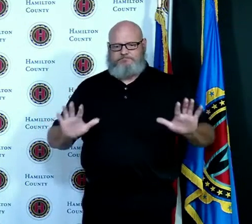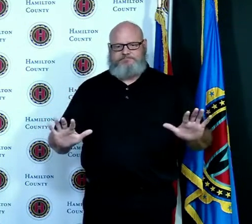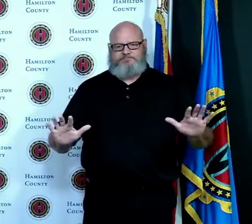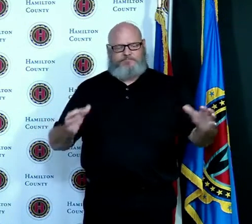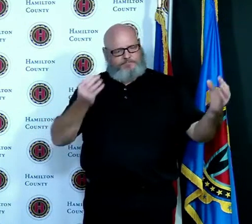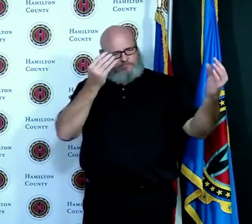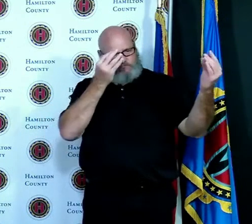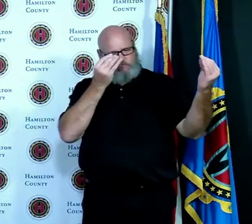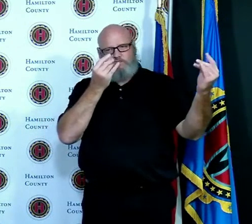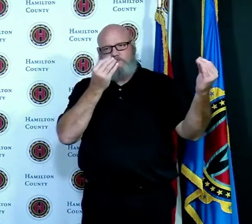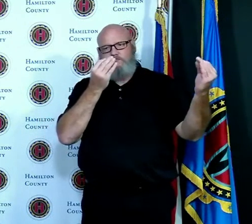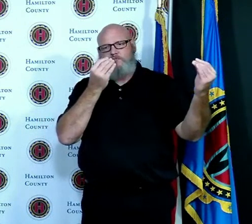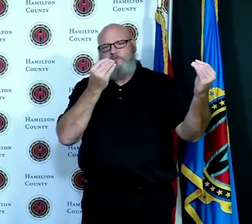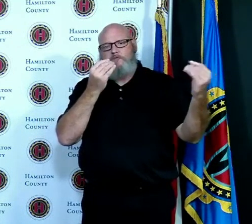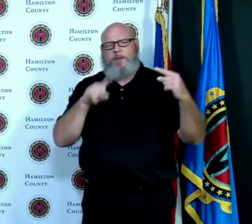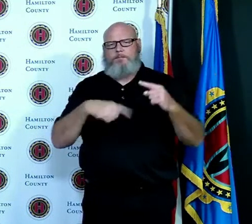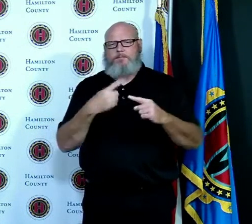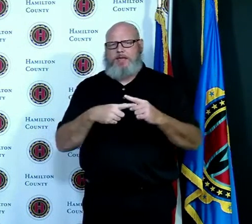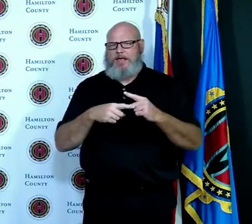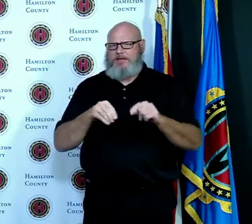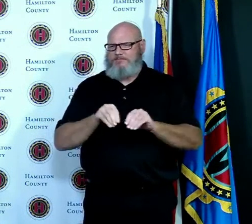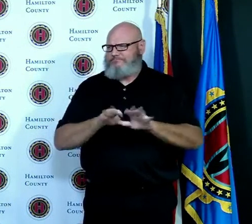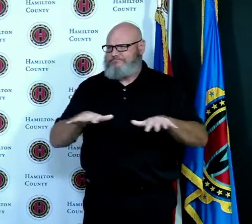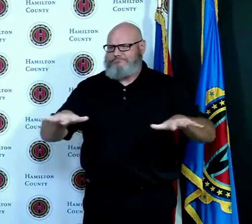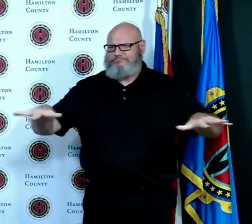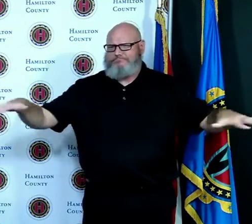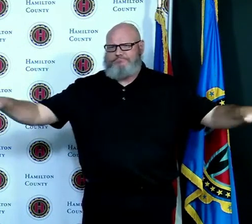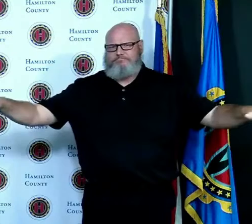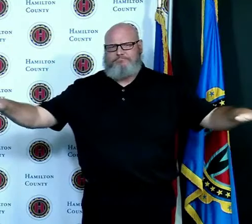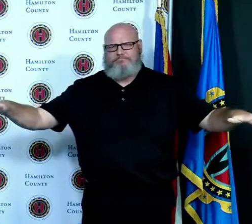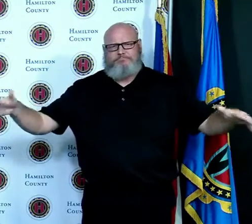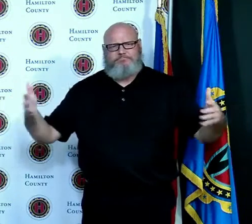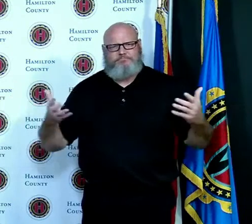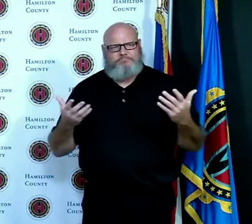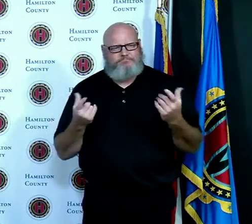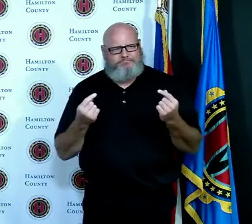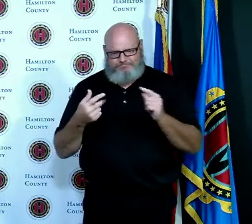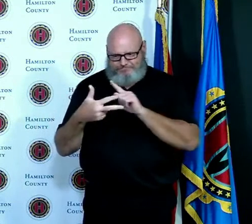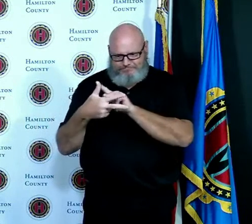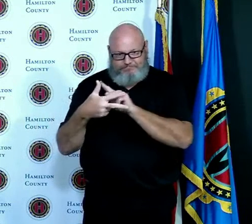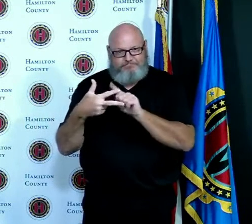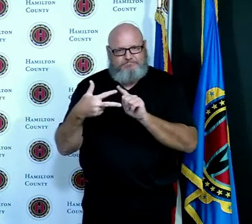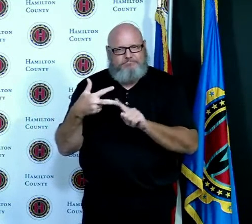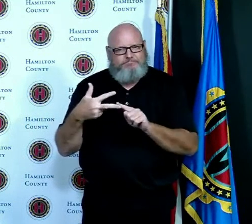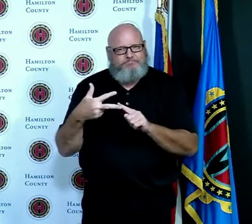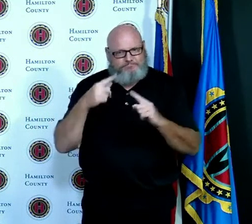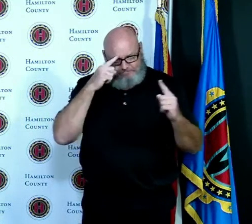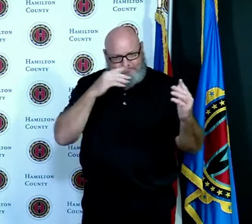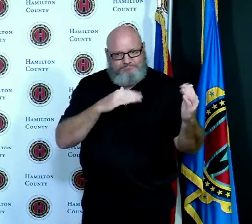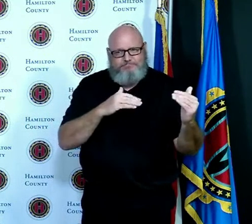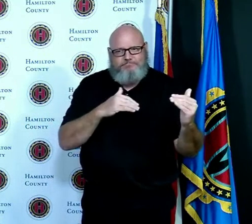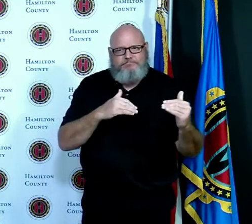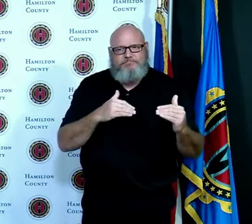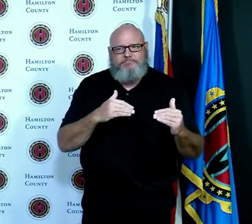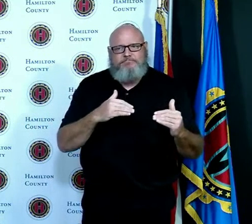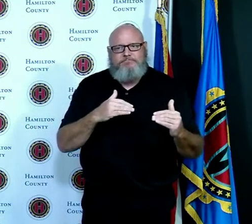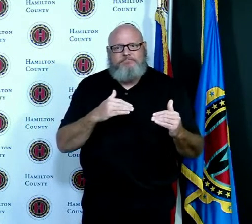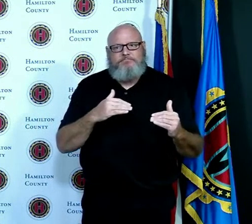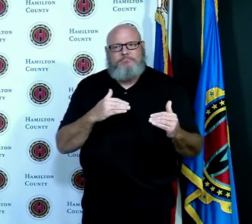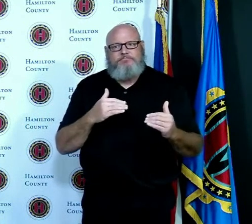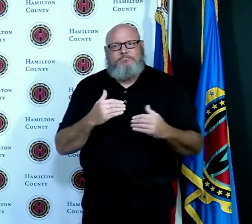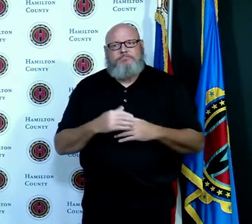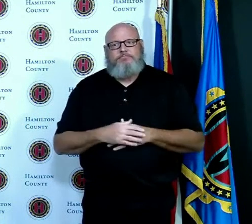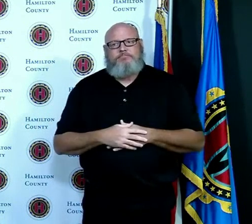social distancing and hand washing, we need to seriously think about limiting the number of people we come into contact with.